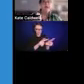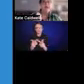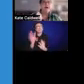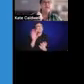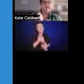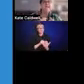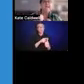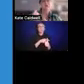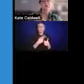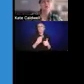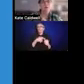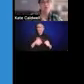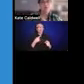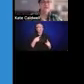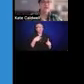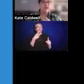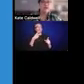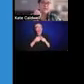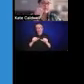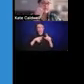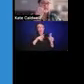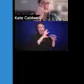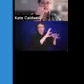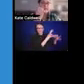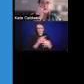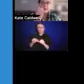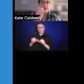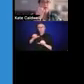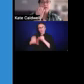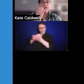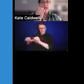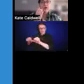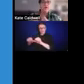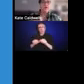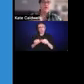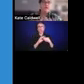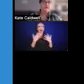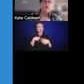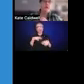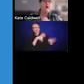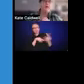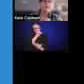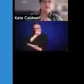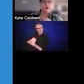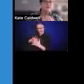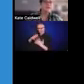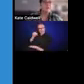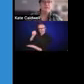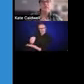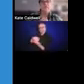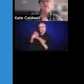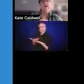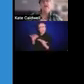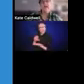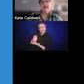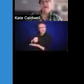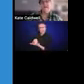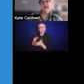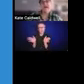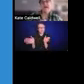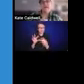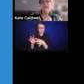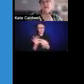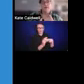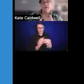but doesn't exclude using other methods. So for example, it also often involves interviews